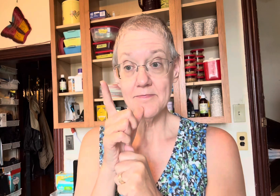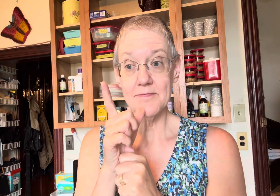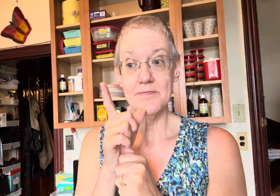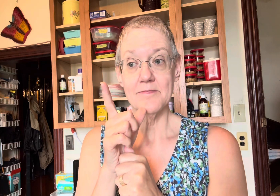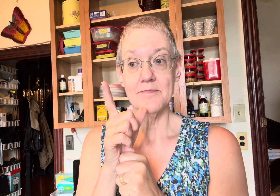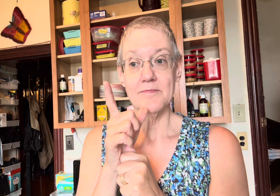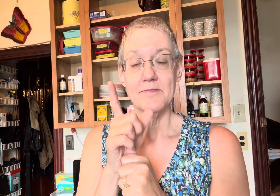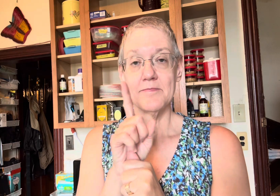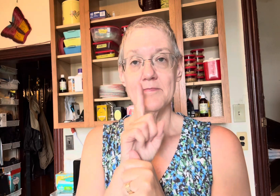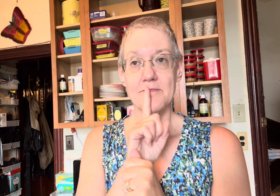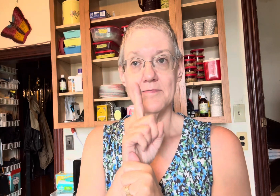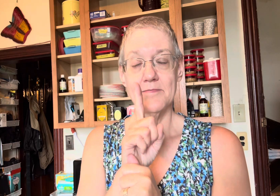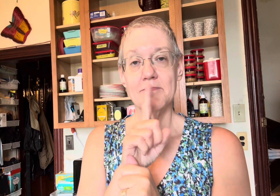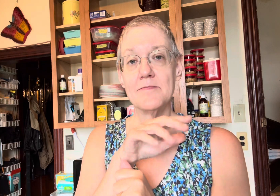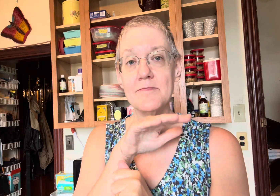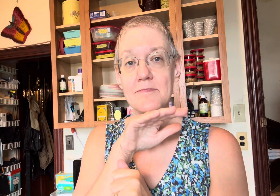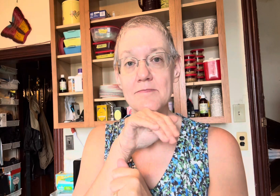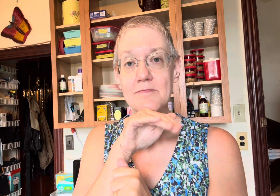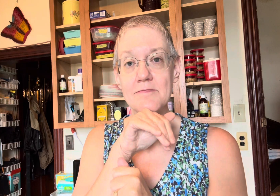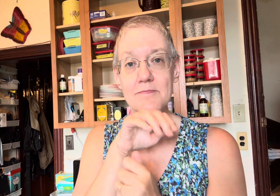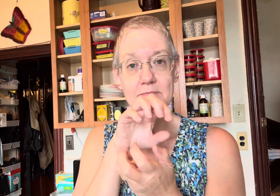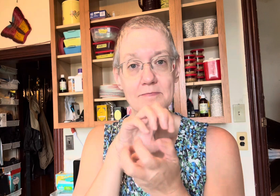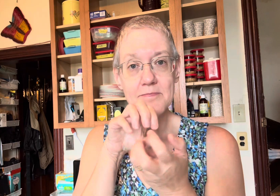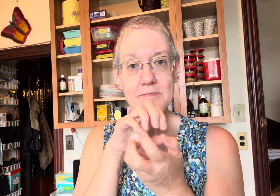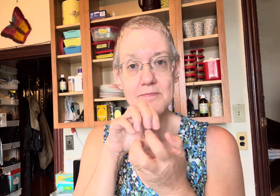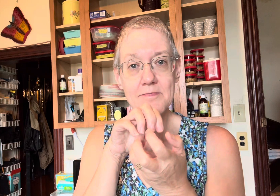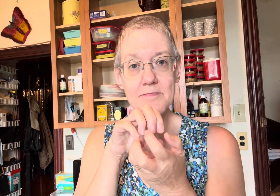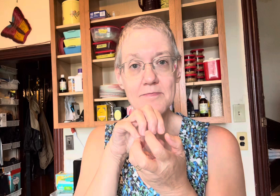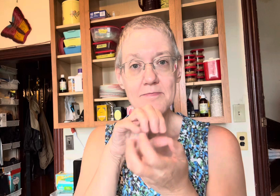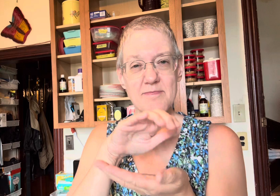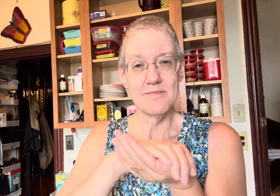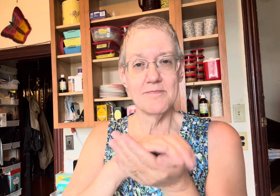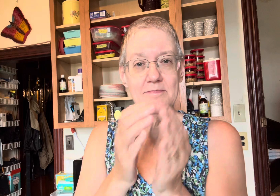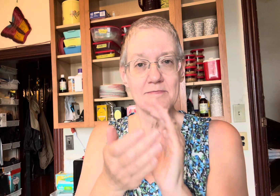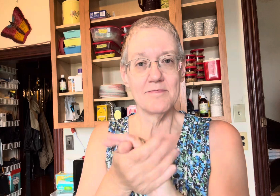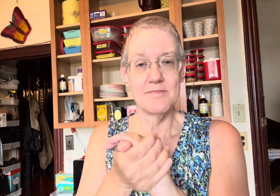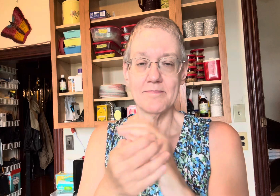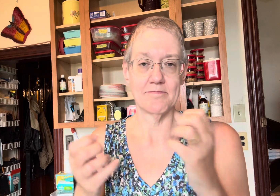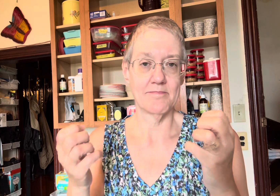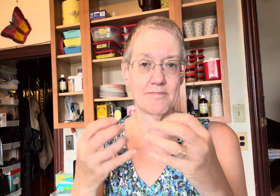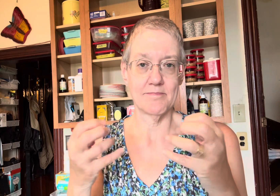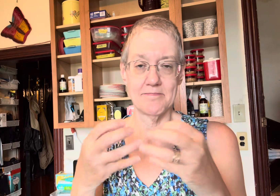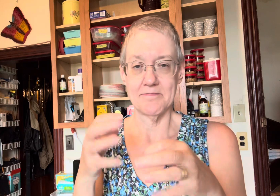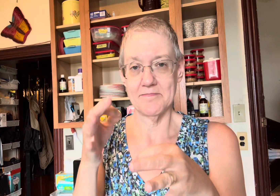the lunch is ground pork patty, just simply microwaved.